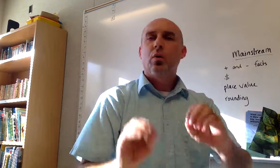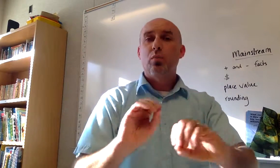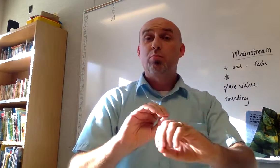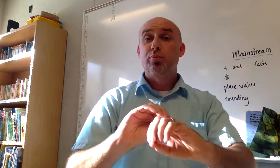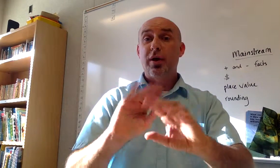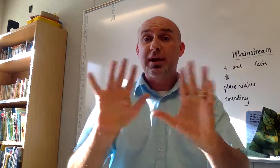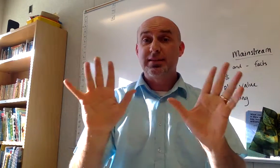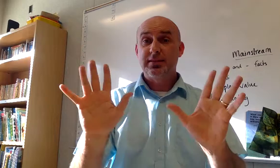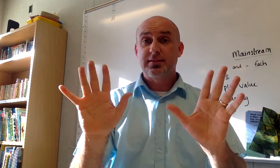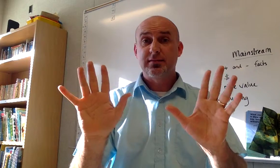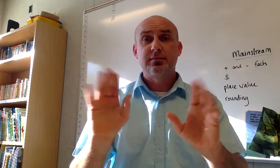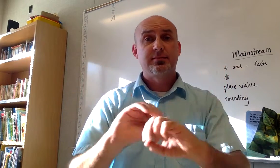Bright.